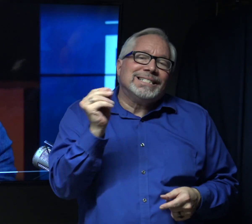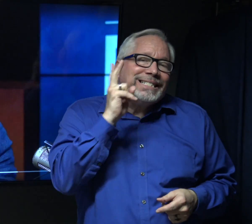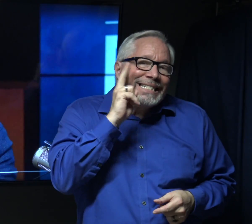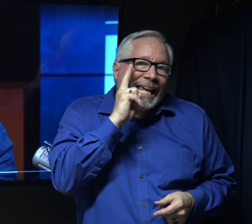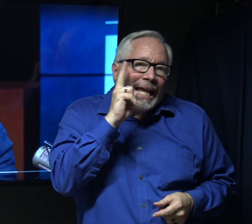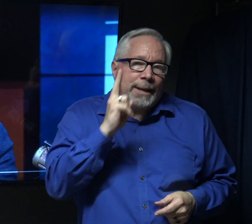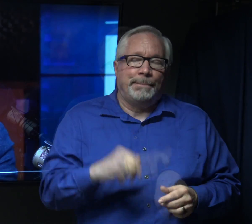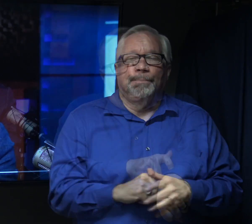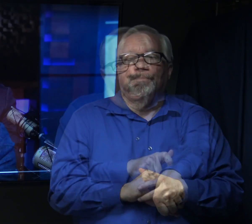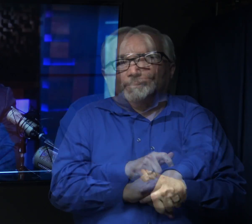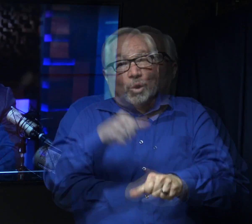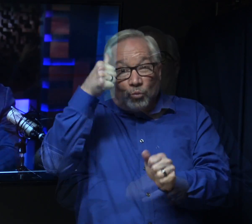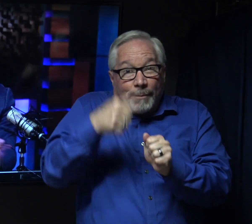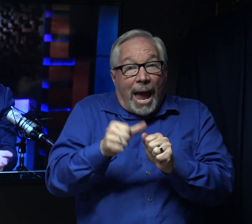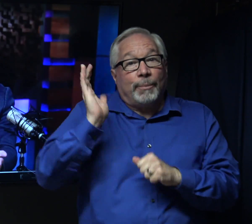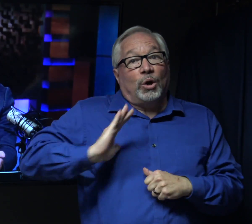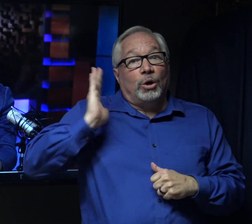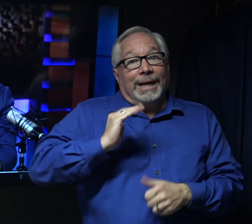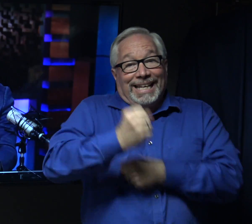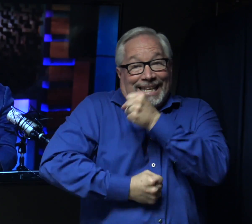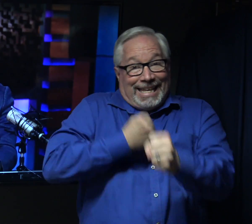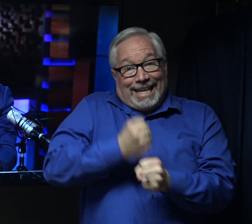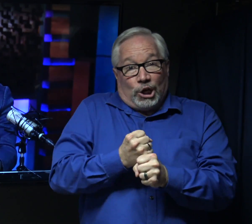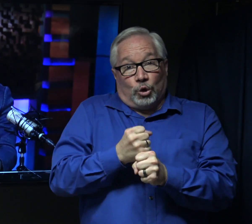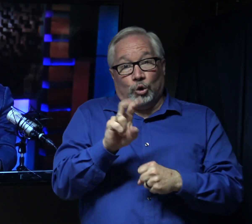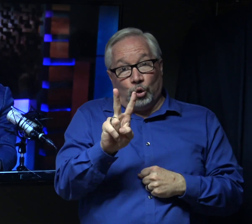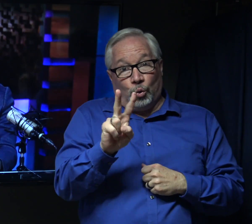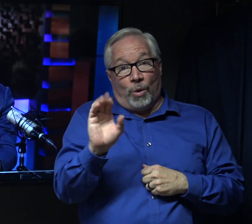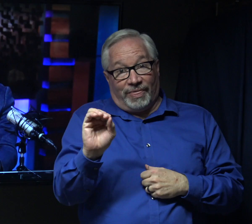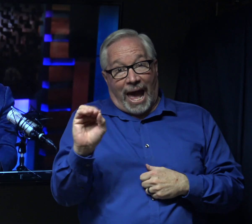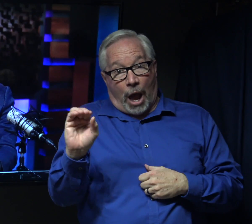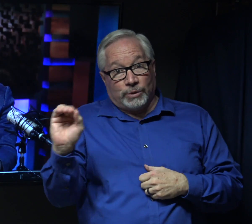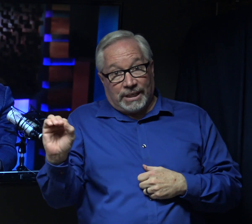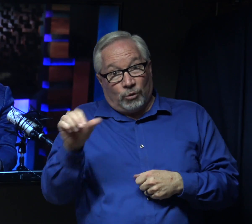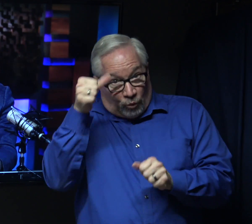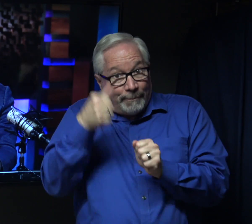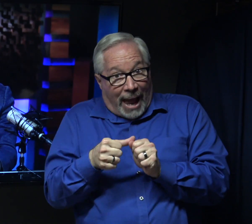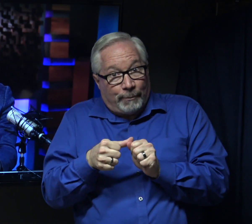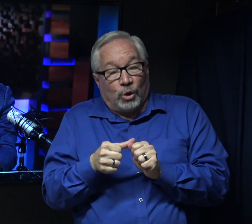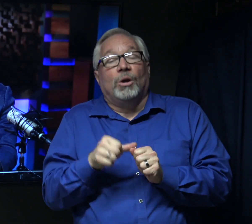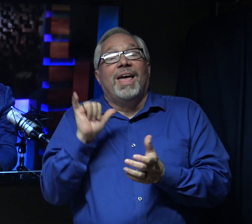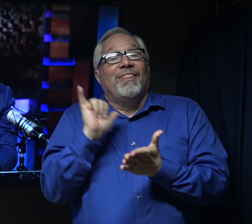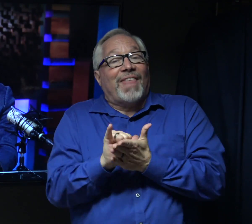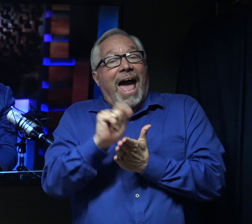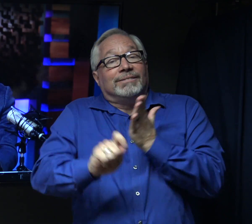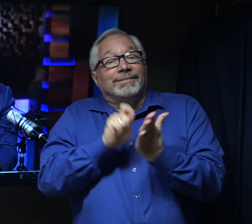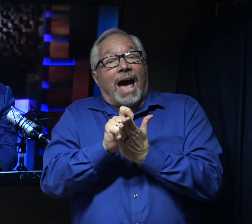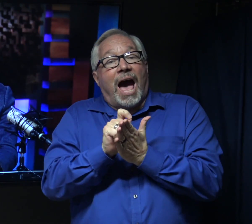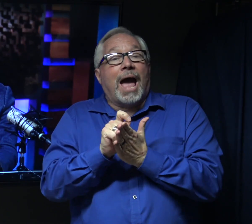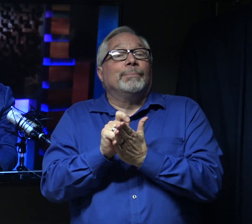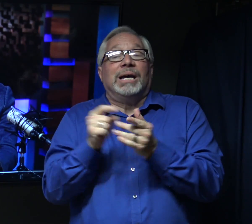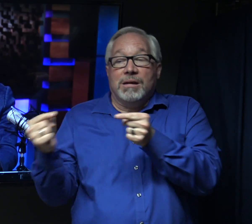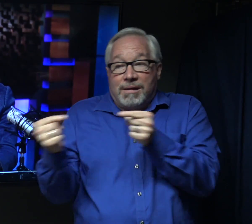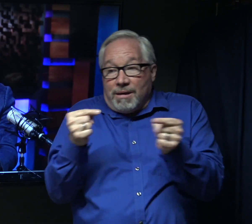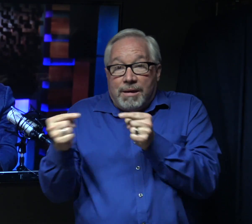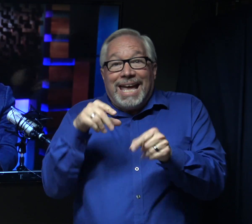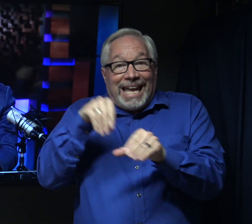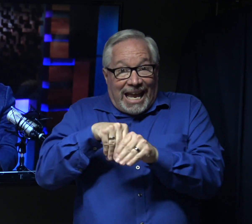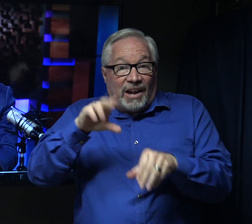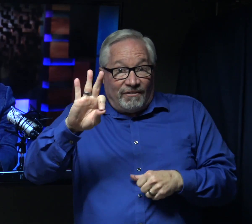A lot of people some of us remember the year 2000. There was a dispute about the ballots in